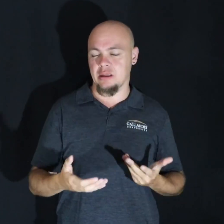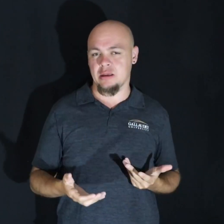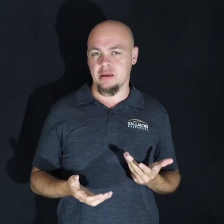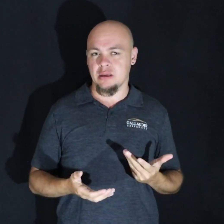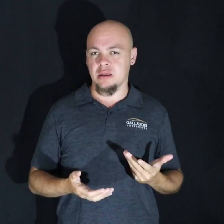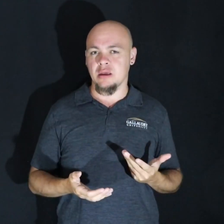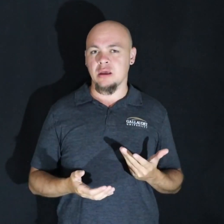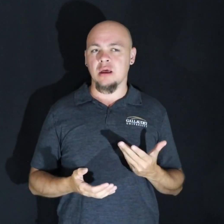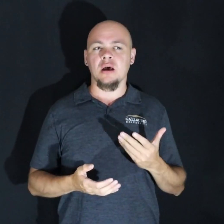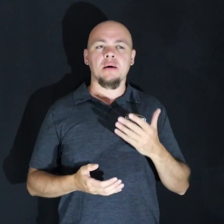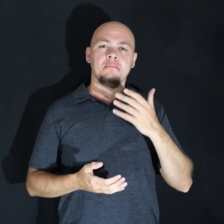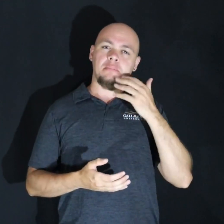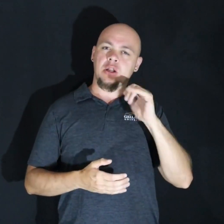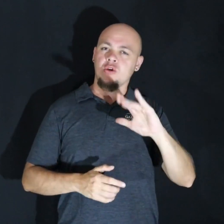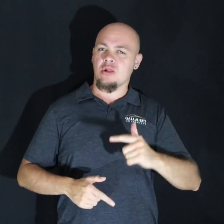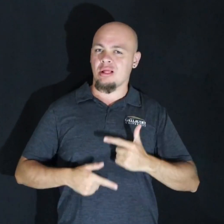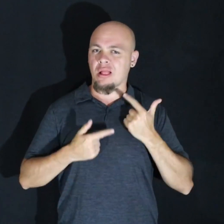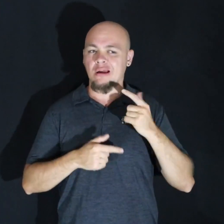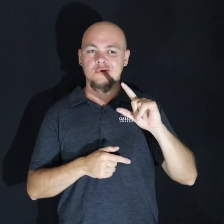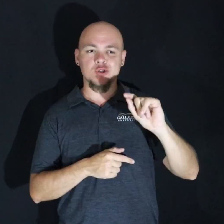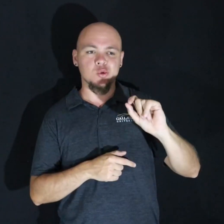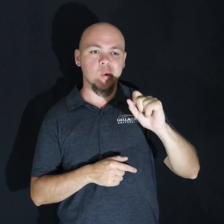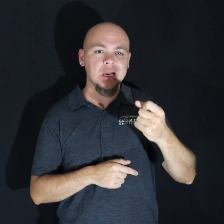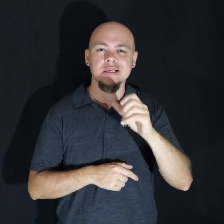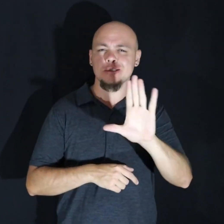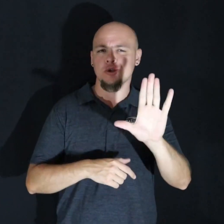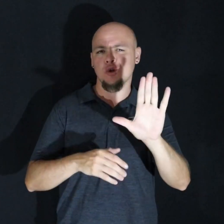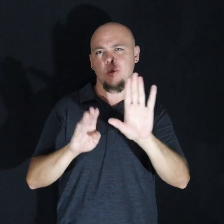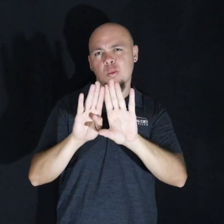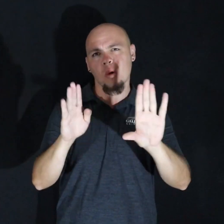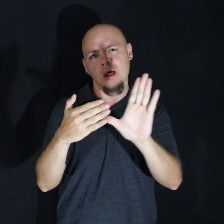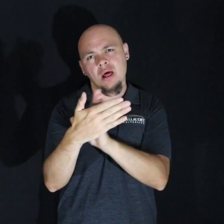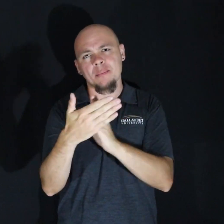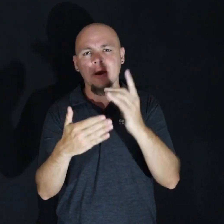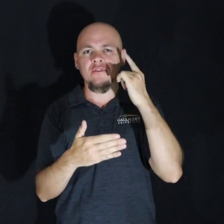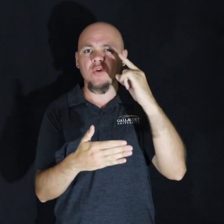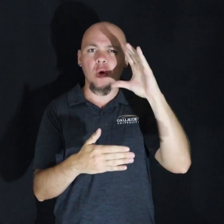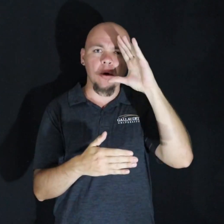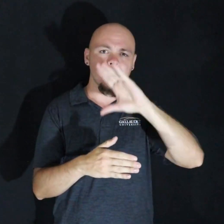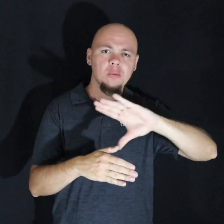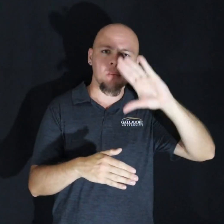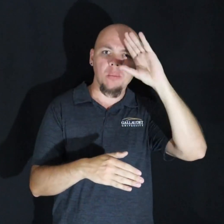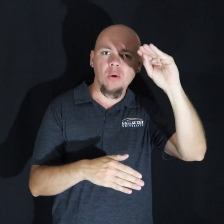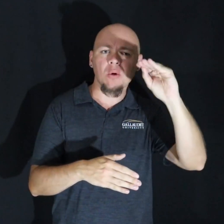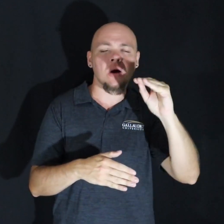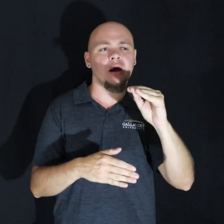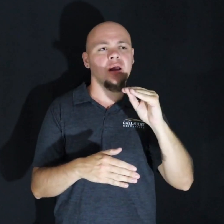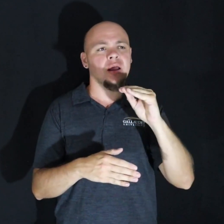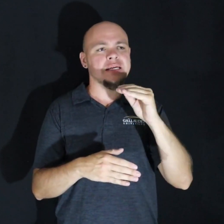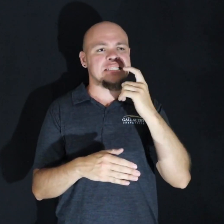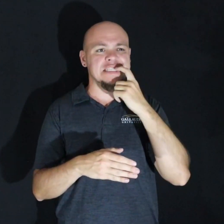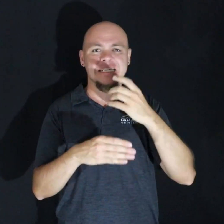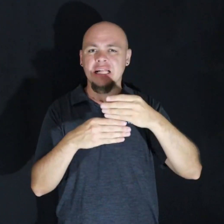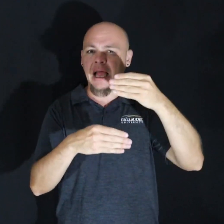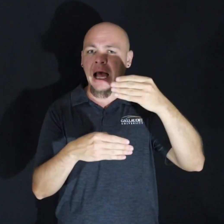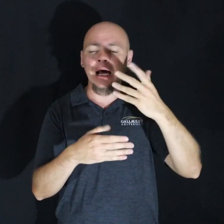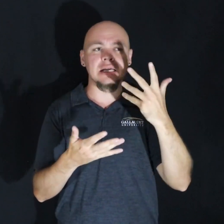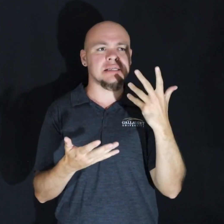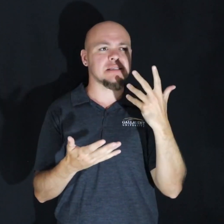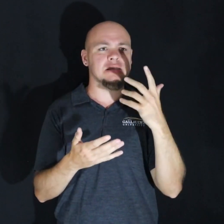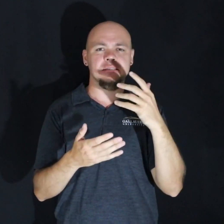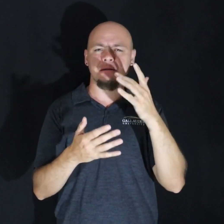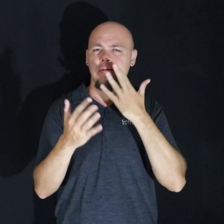better half of your days, your 20s, repainting your walls for a boy, installing stained glass roses in every